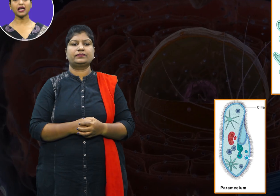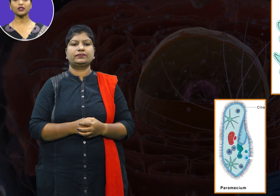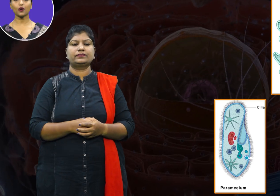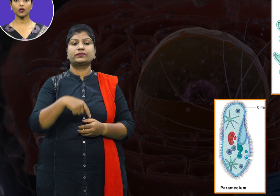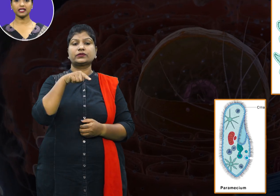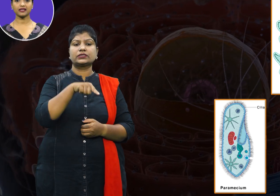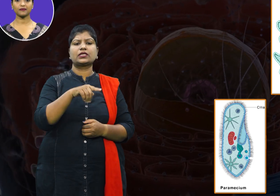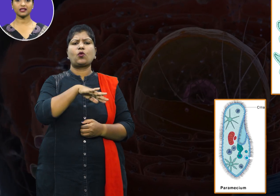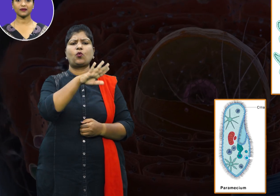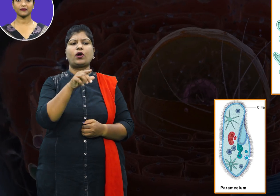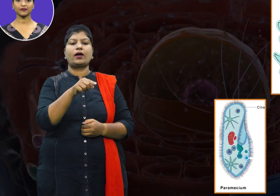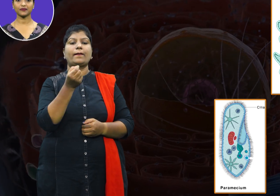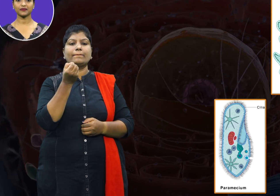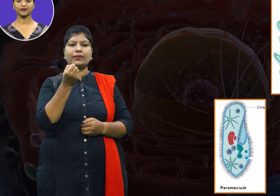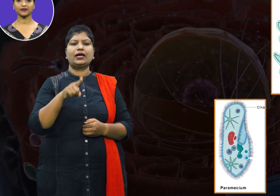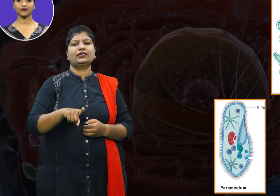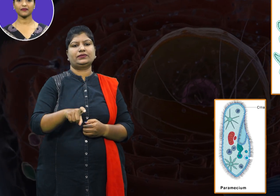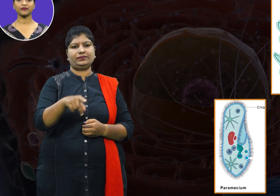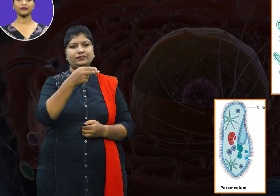are the microorganisms.